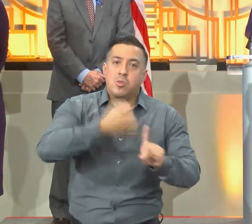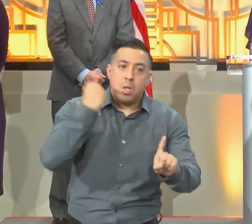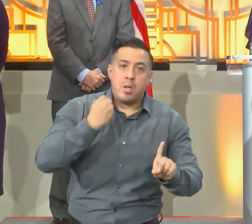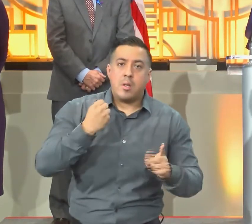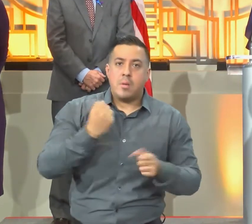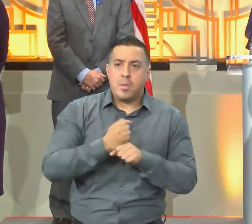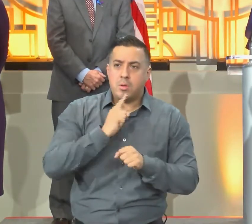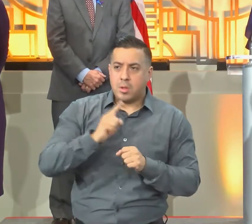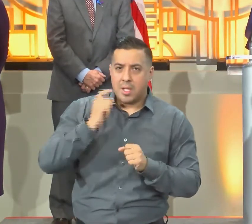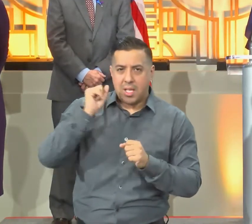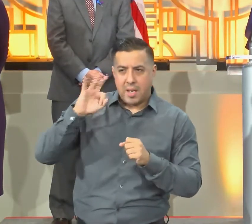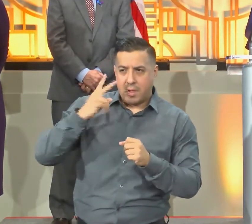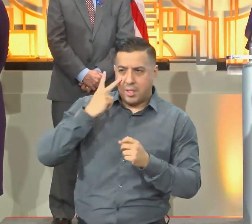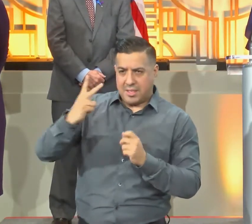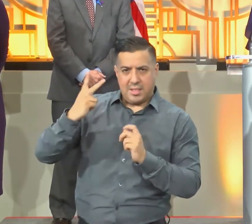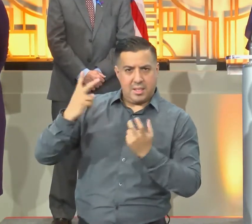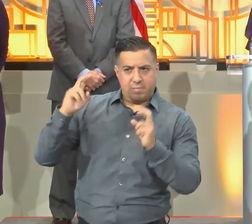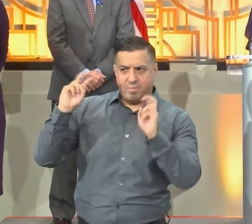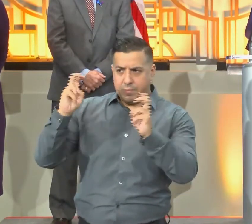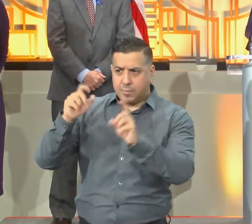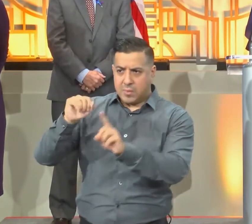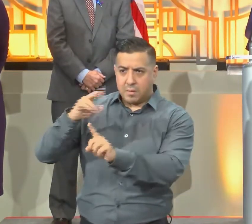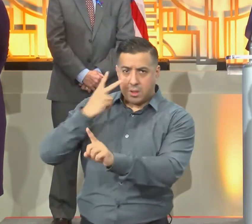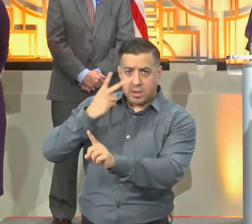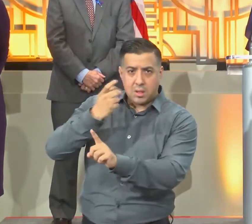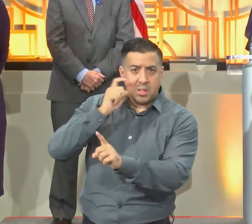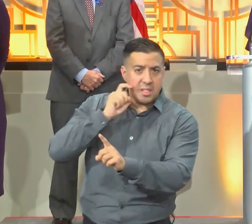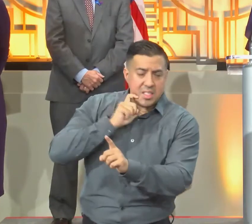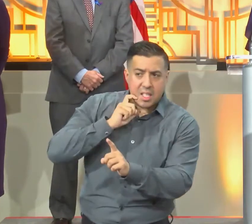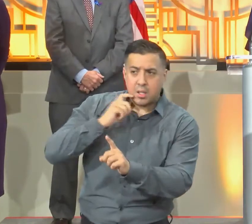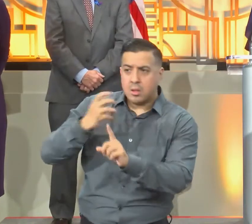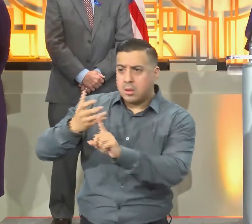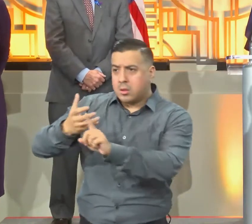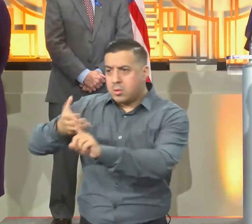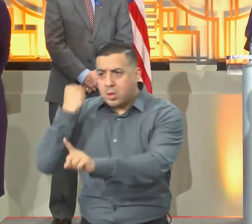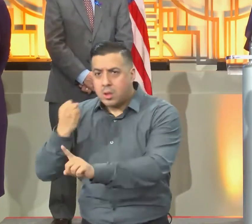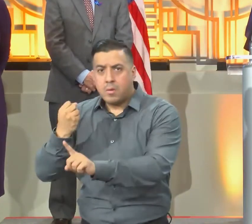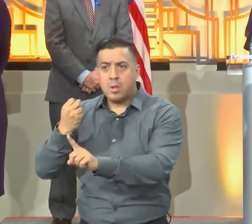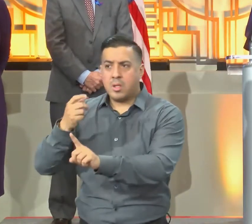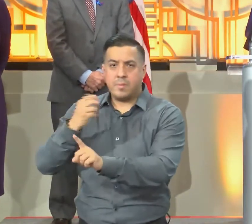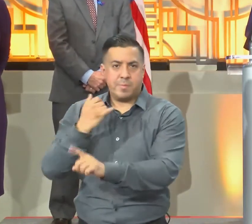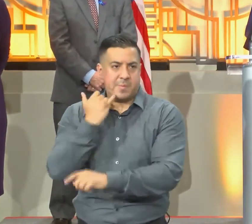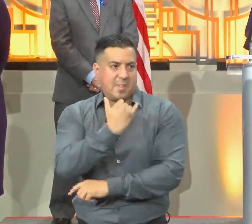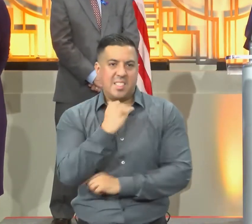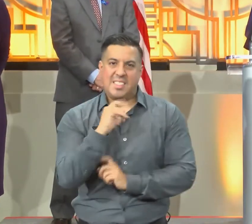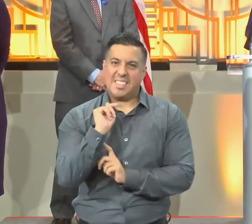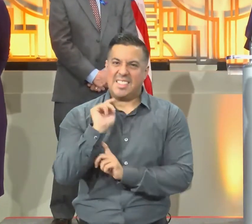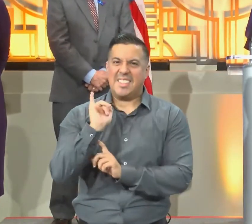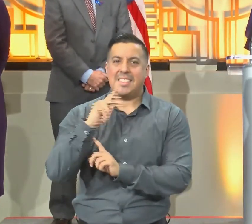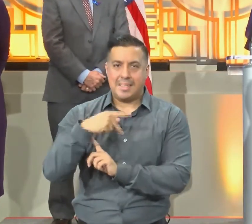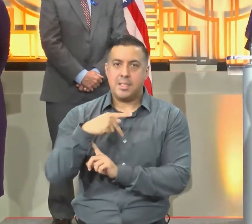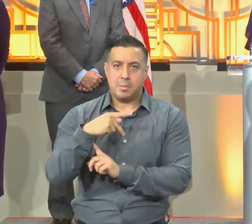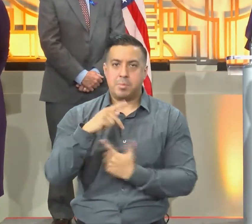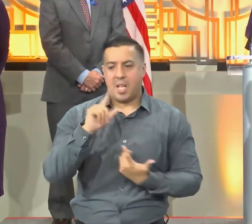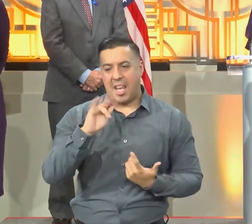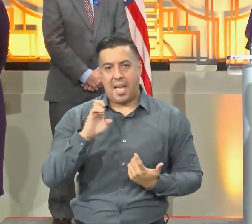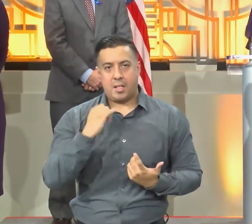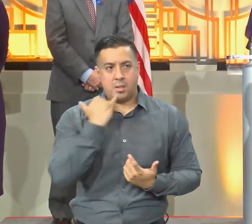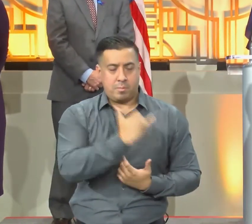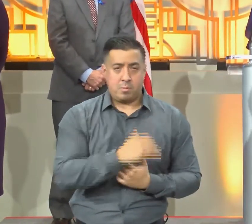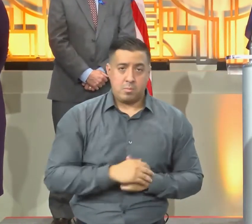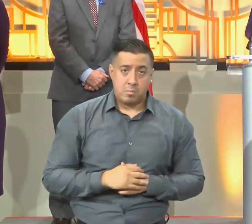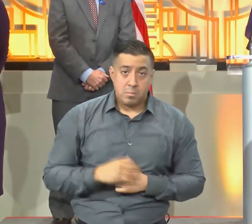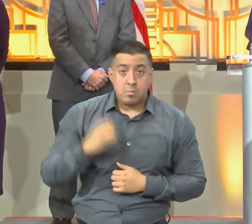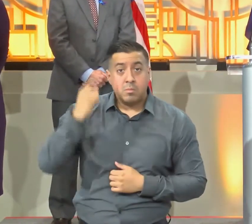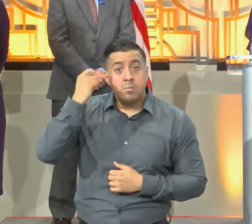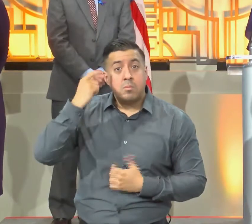with indicators of sex and labor trafficking with tip hotline numbers. It is a natural fit that